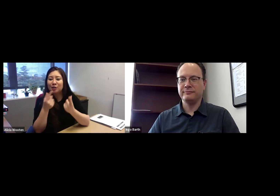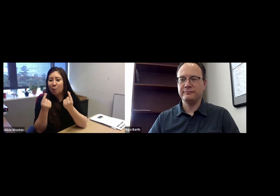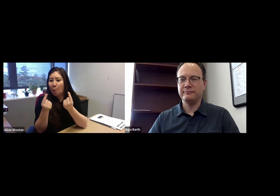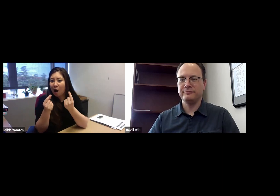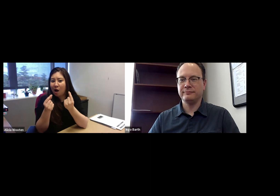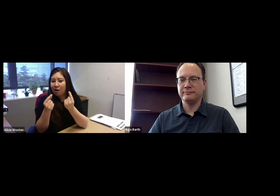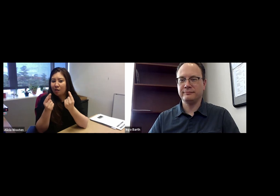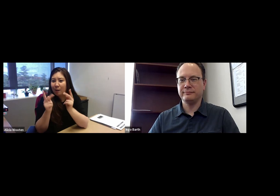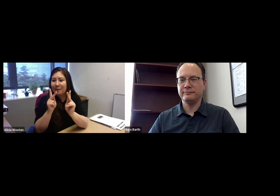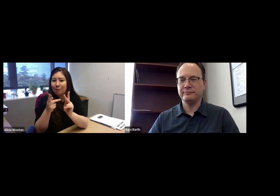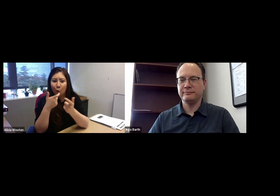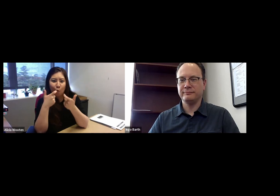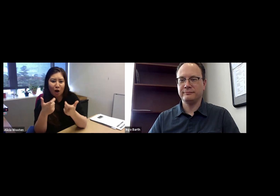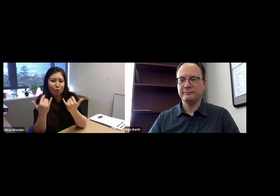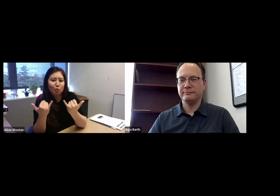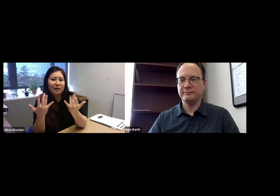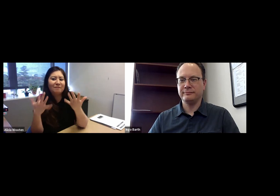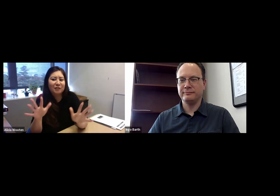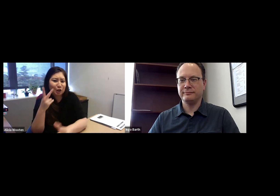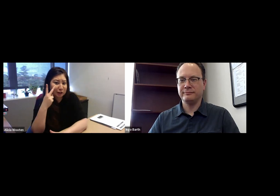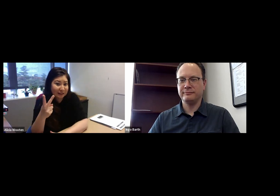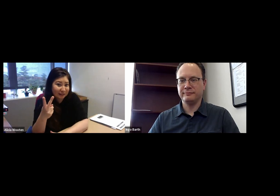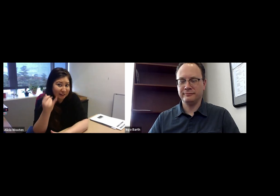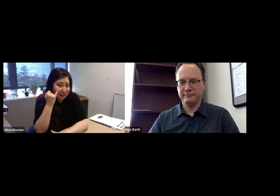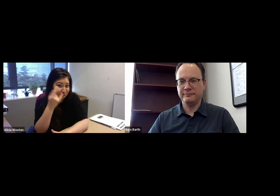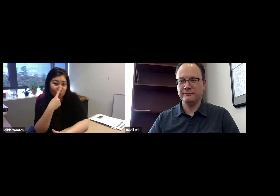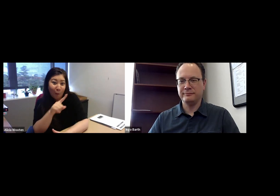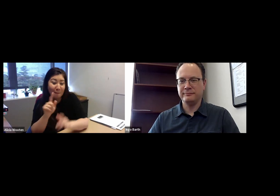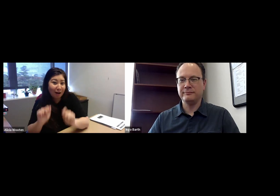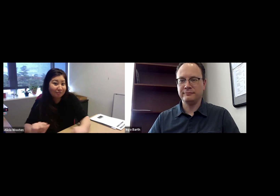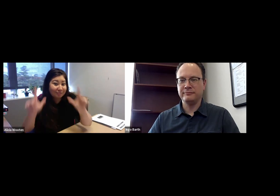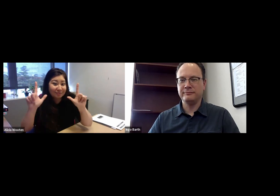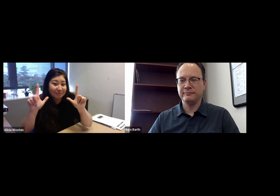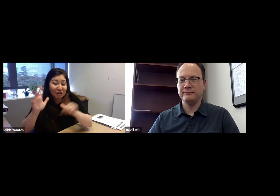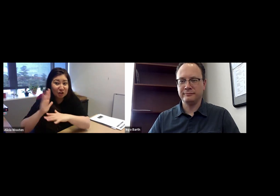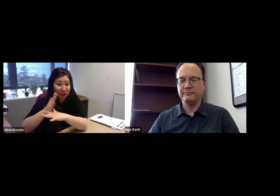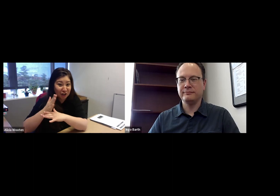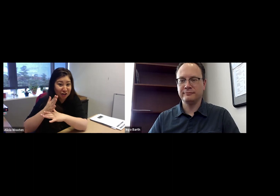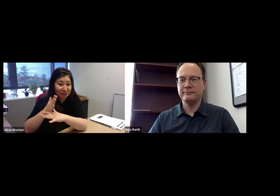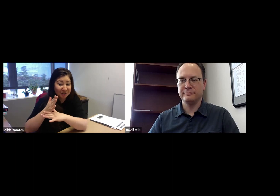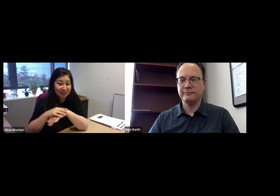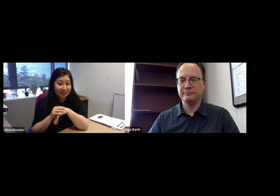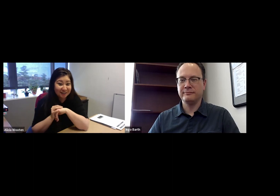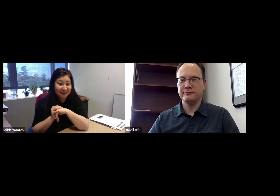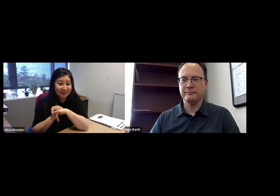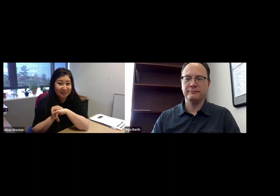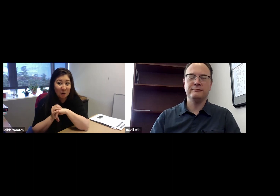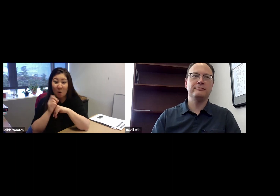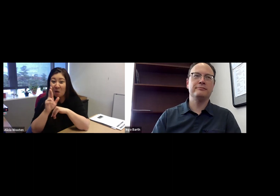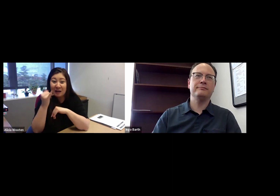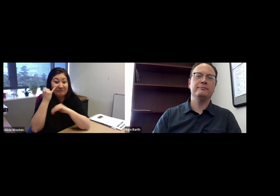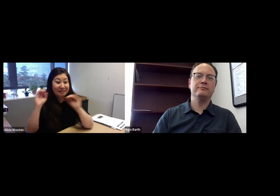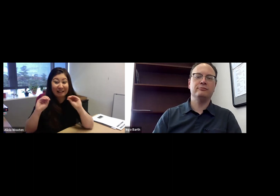those signs are, and some people are not. So I am curious about the people watching today. If you could, after we watch